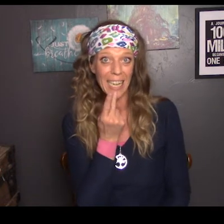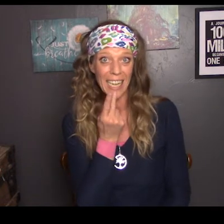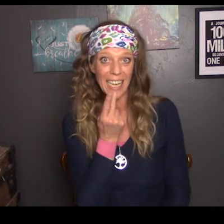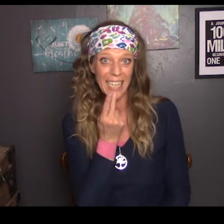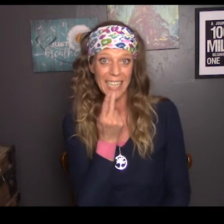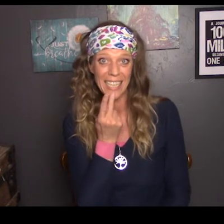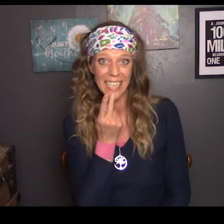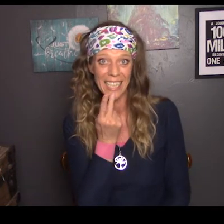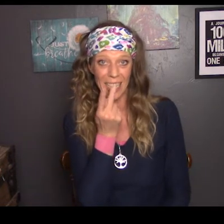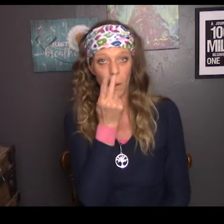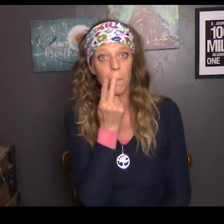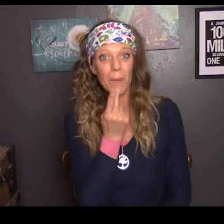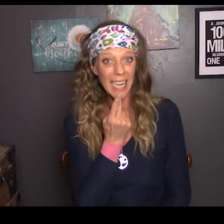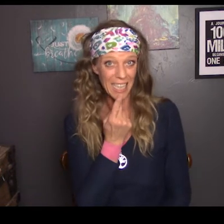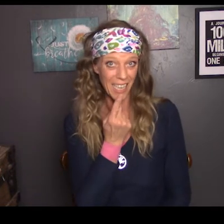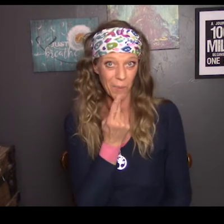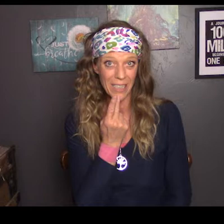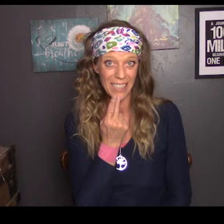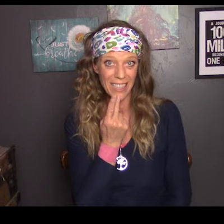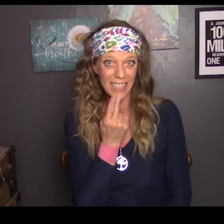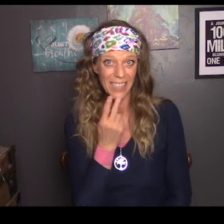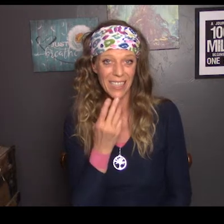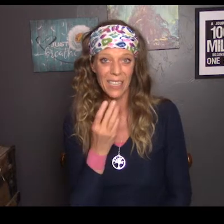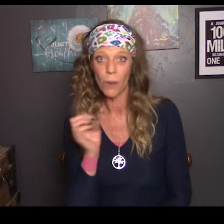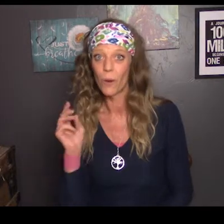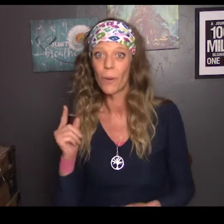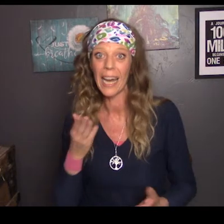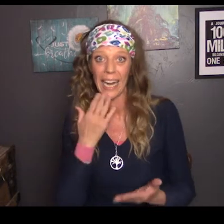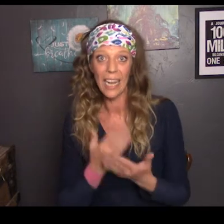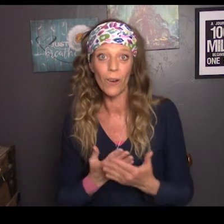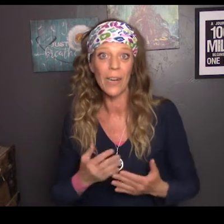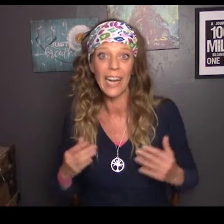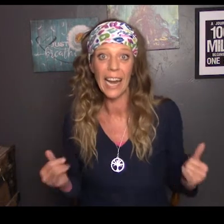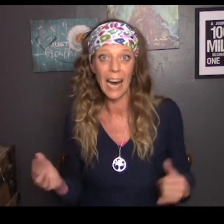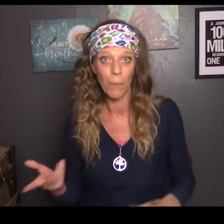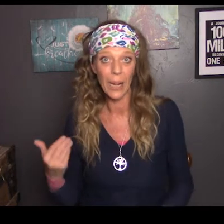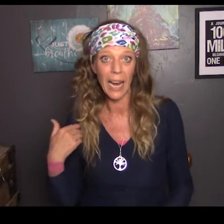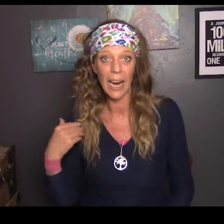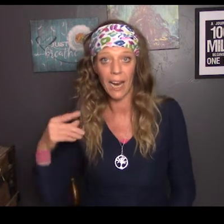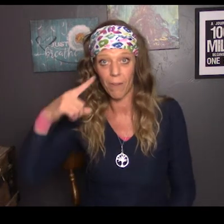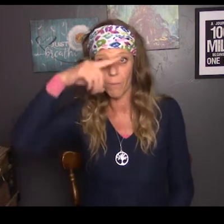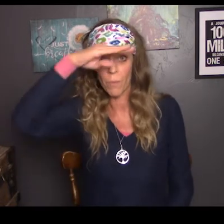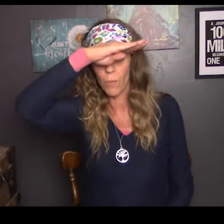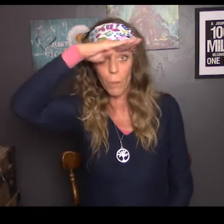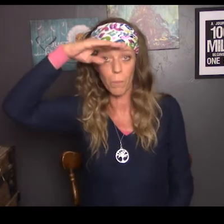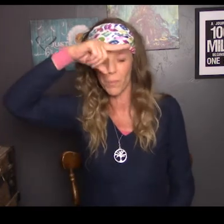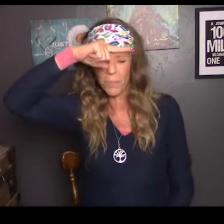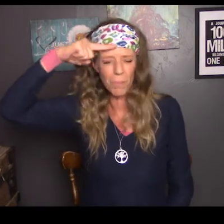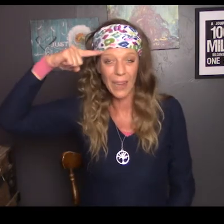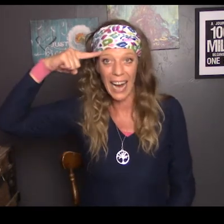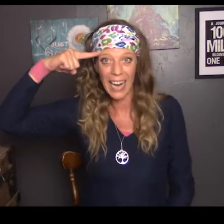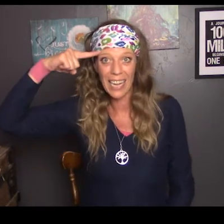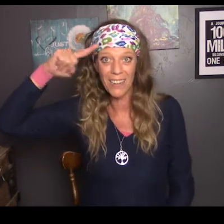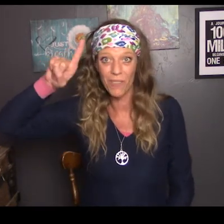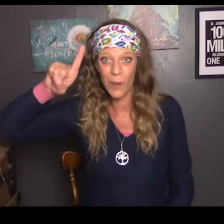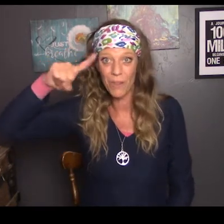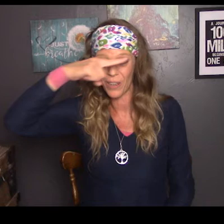Pink, pink lips. Okay, good. Now we have black, one